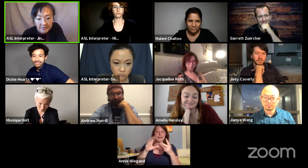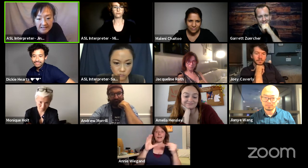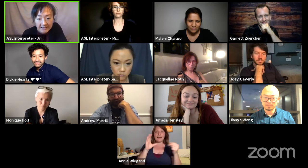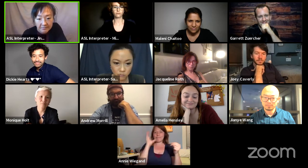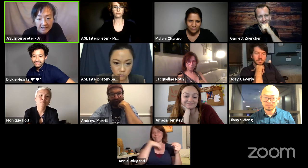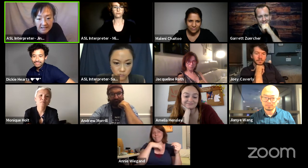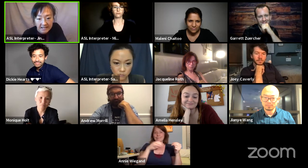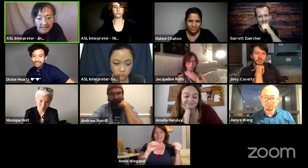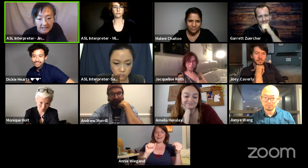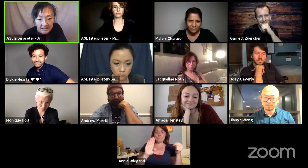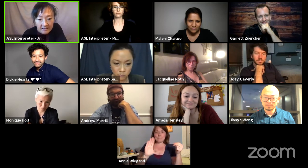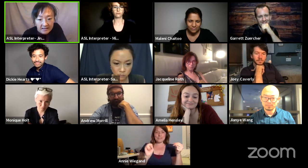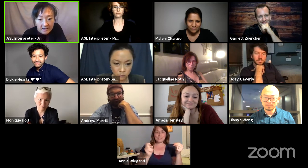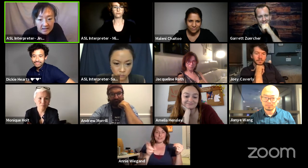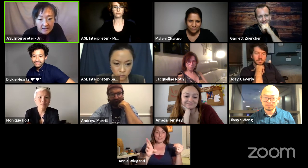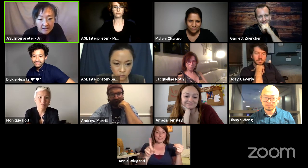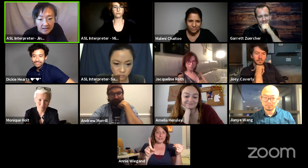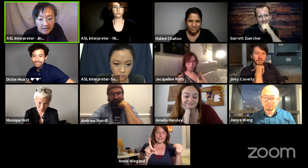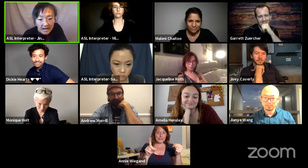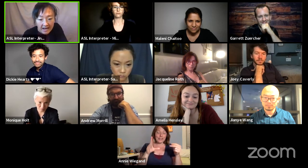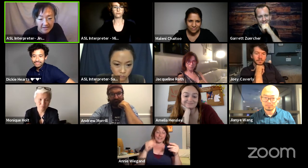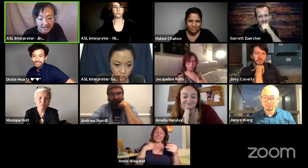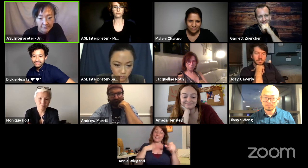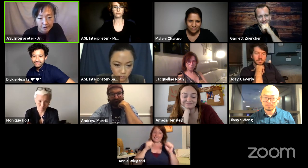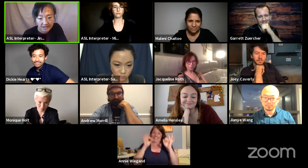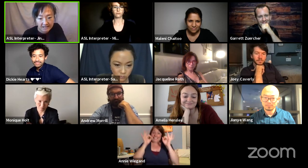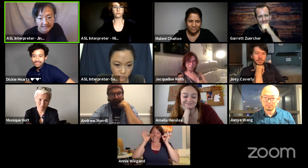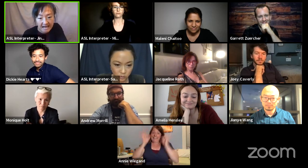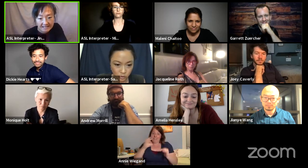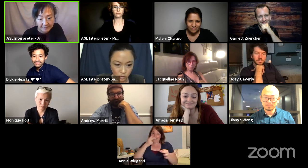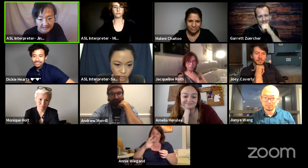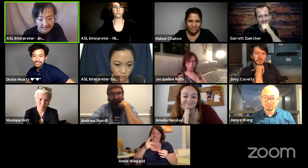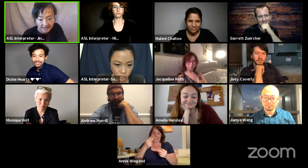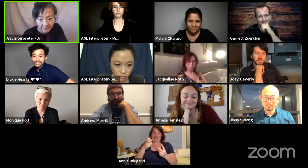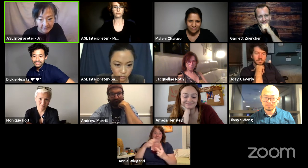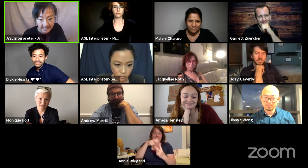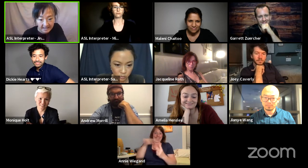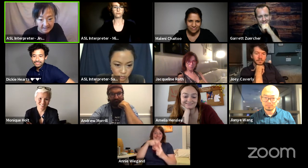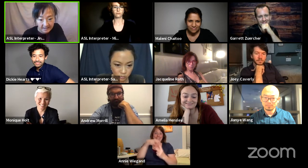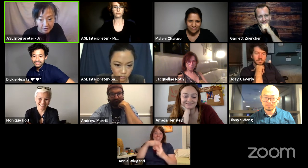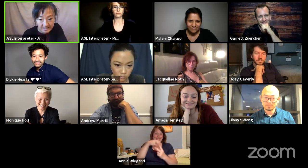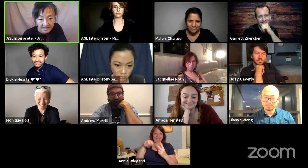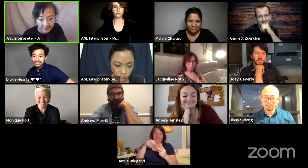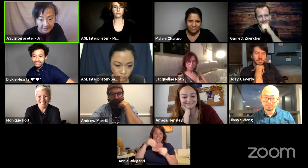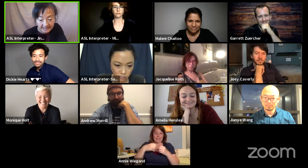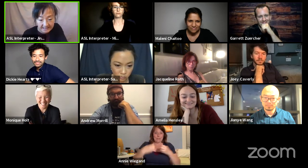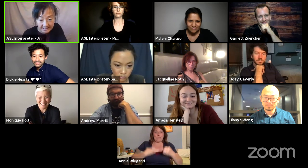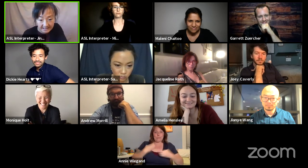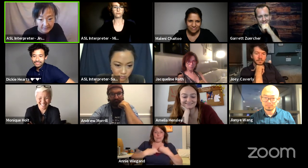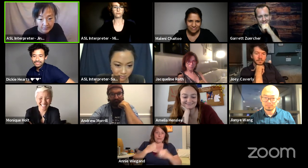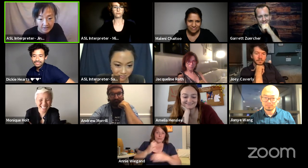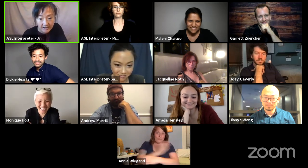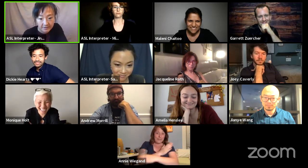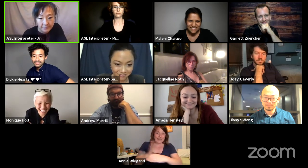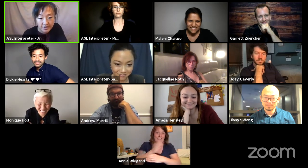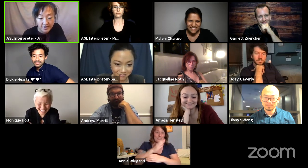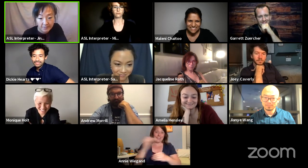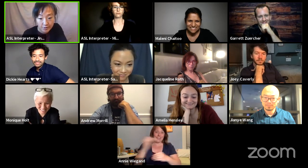explaining the meaning and the absurdist aspects of the play, you can definitely see the